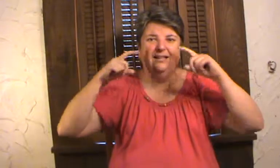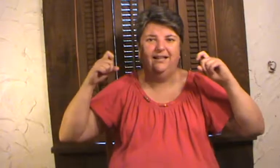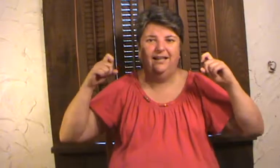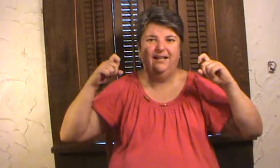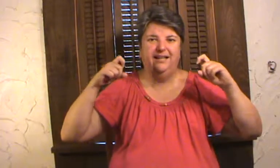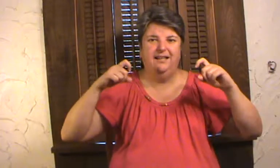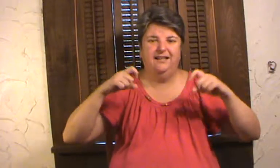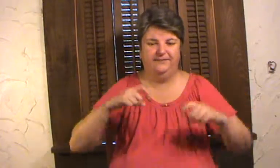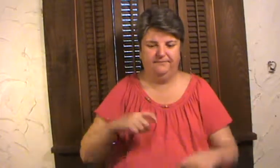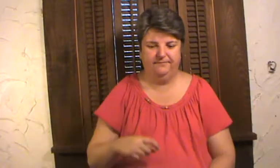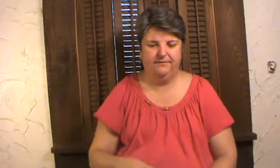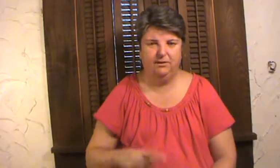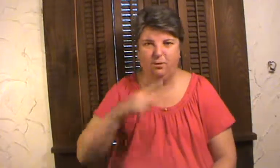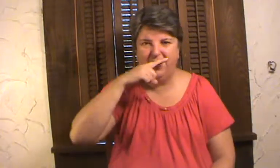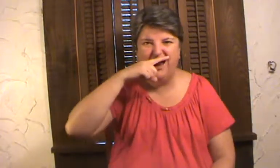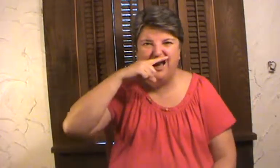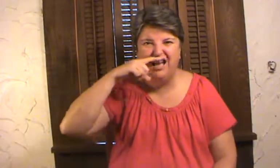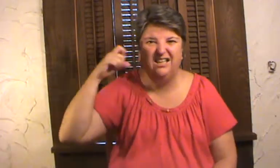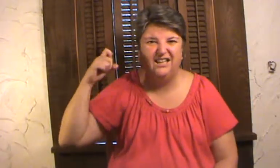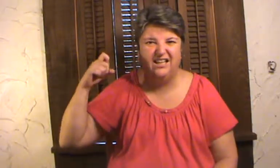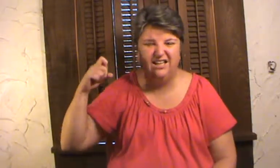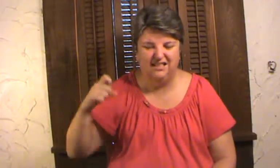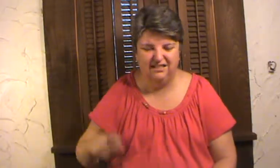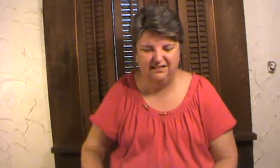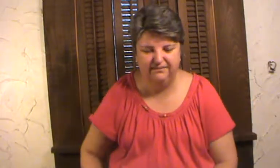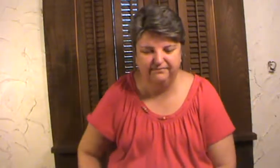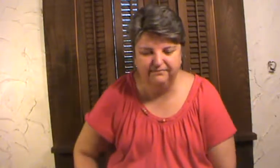ugly, or ugly.